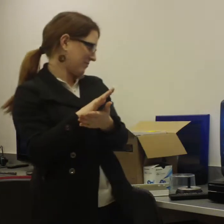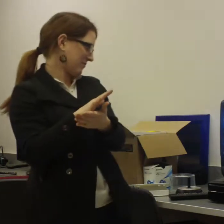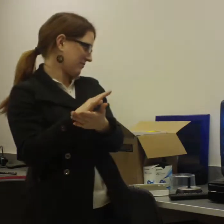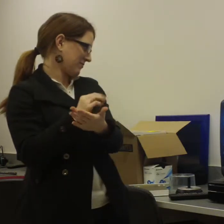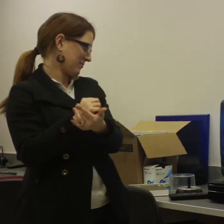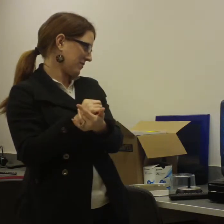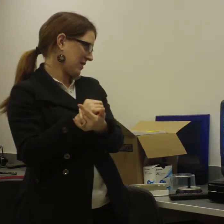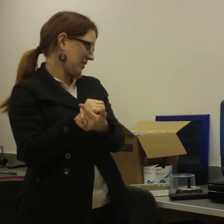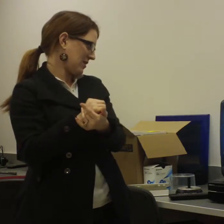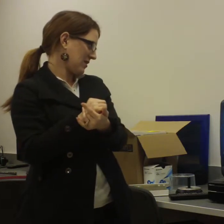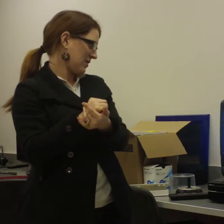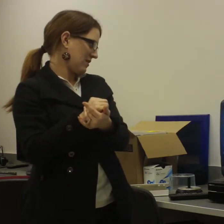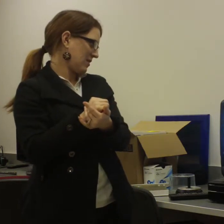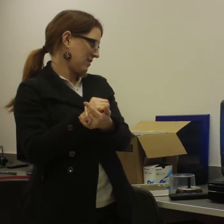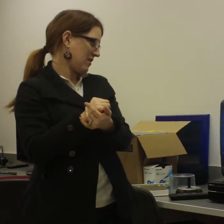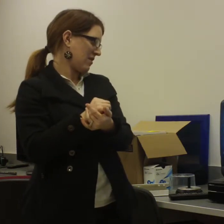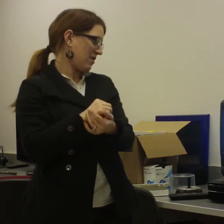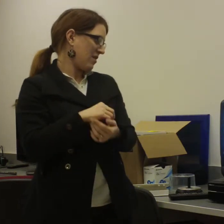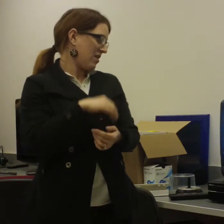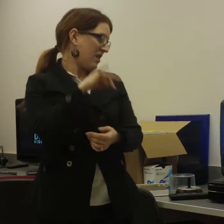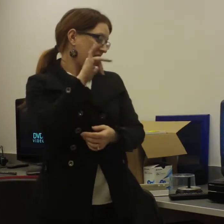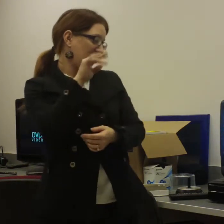The indophenol was just in a beaker. You didn't. If you.